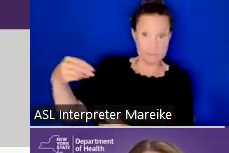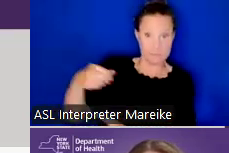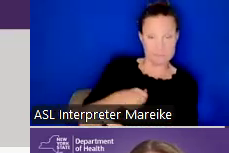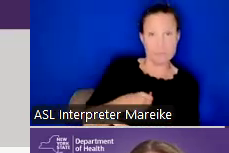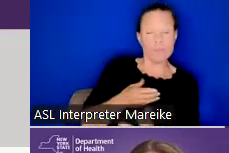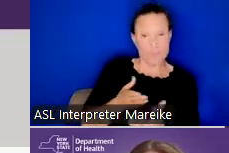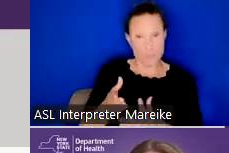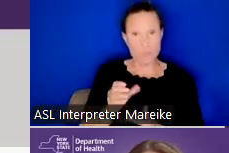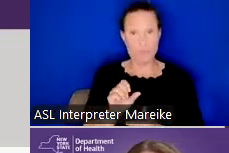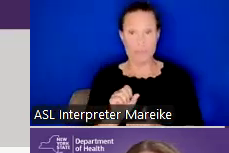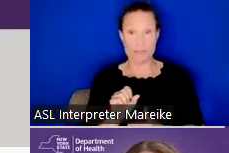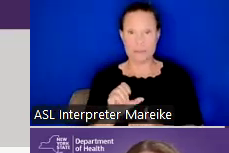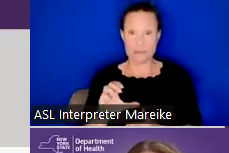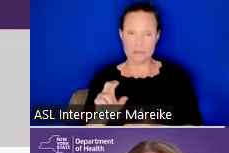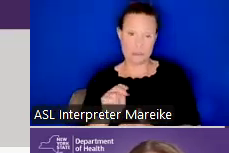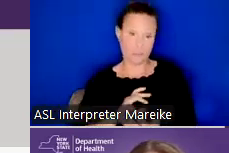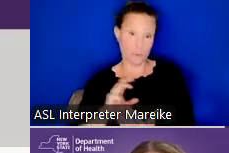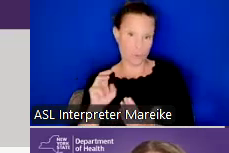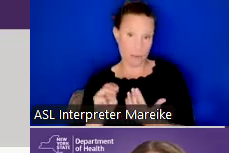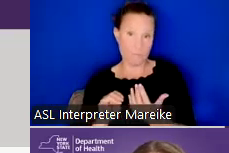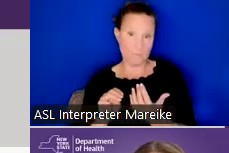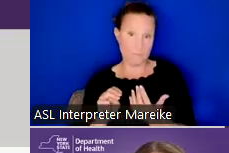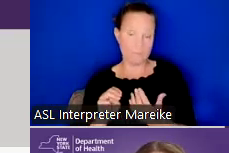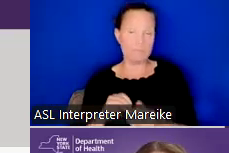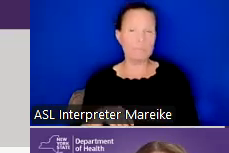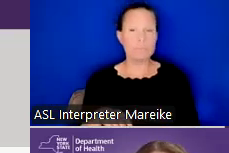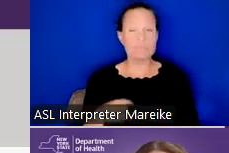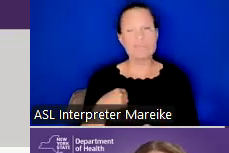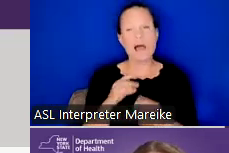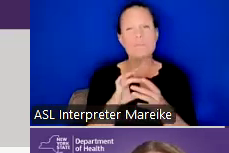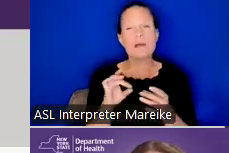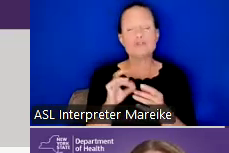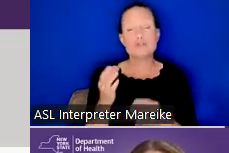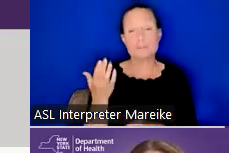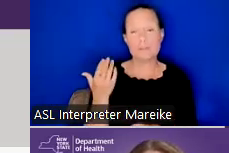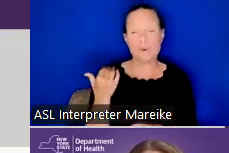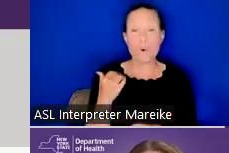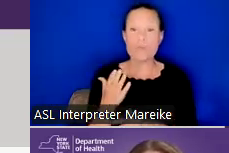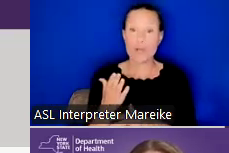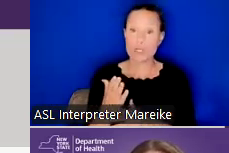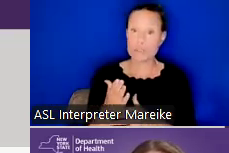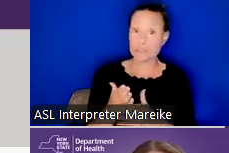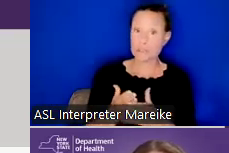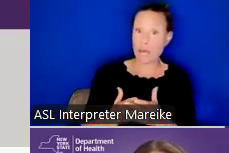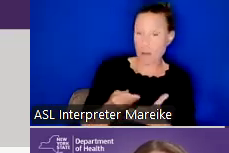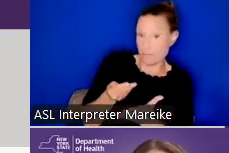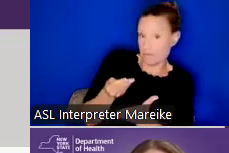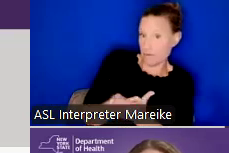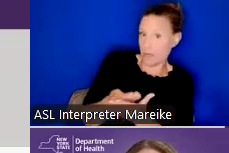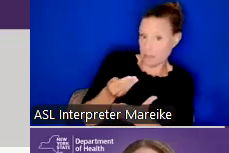program. Um, as we mentioned earlier, there's also some, capacity funding